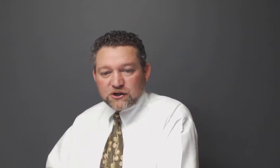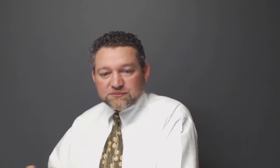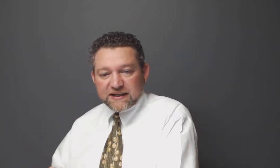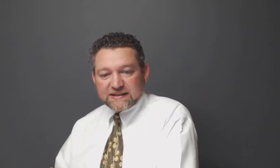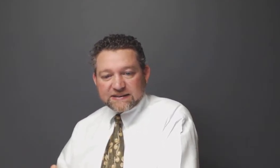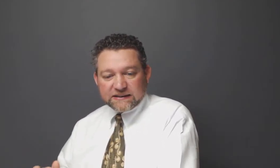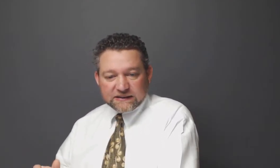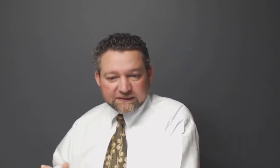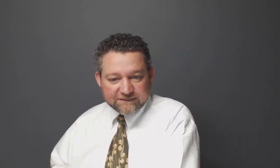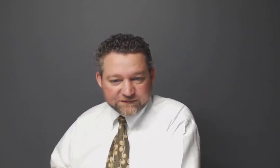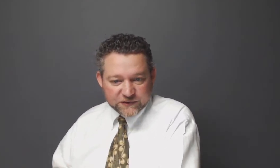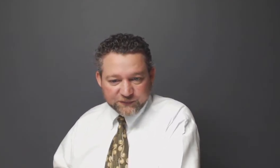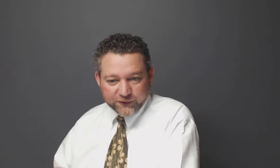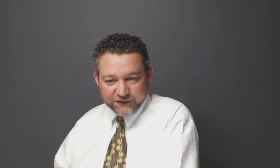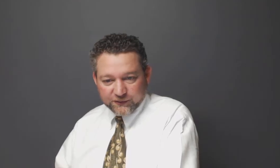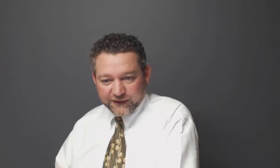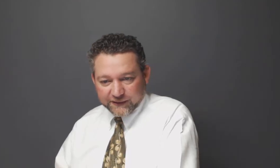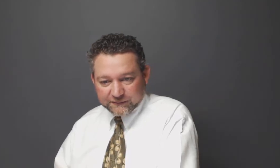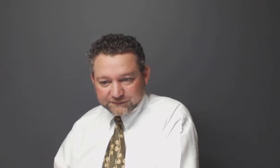Psalms 18, verse 43.